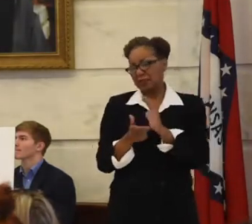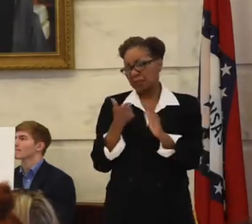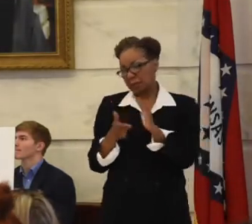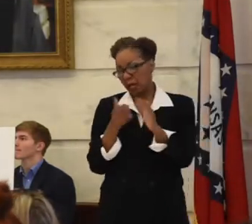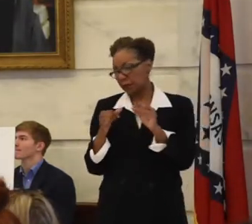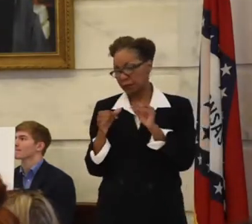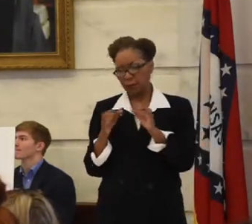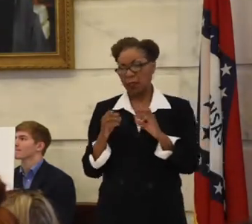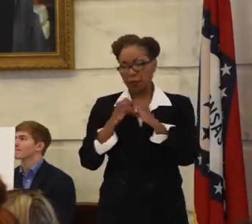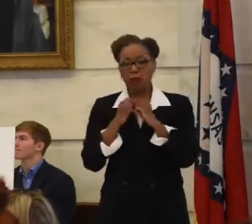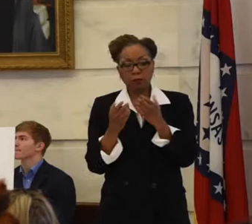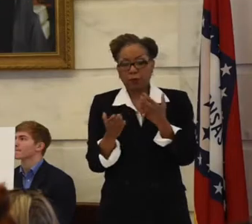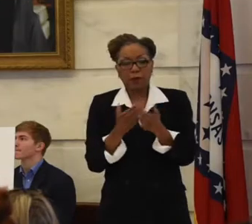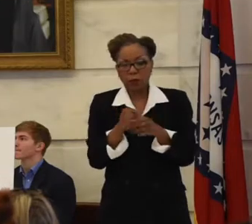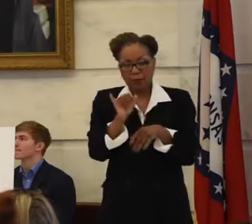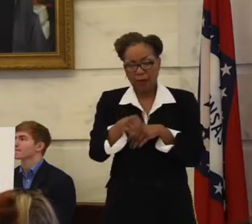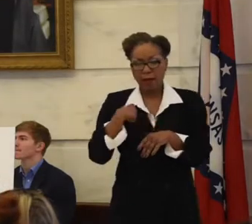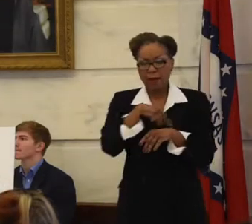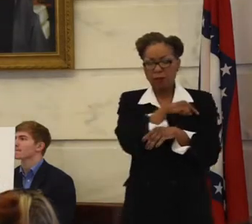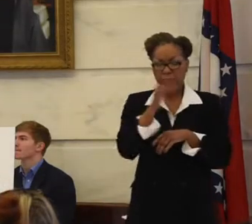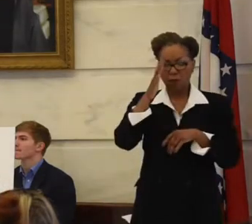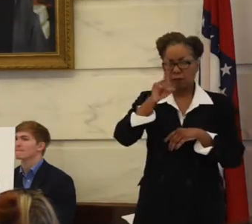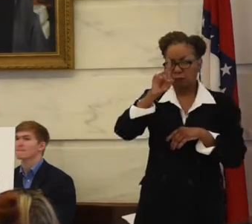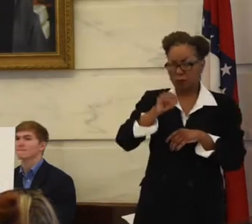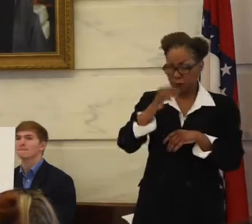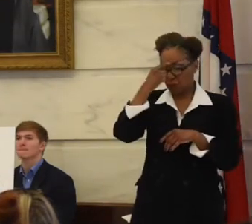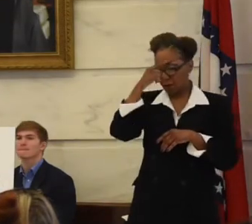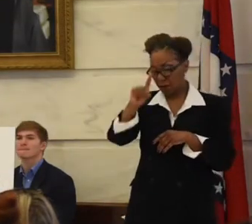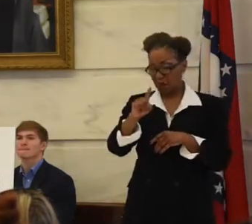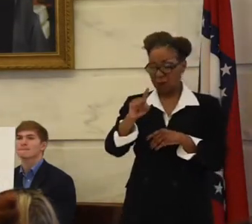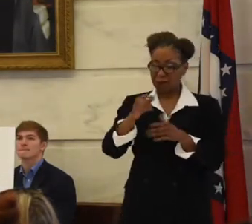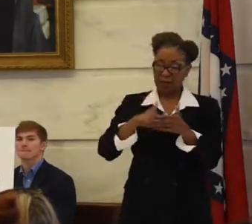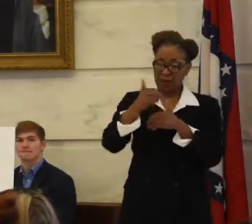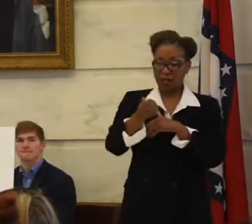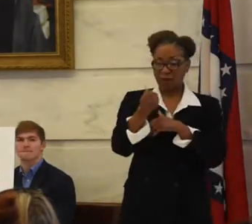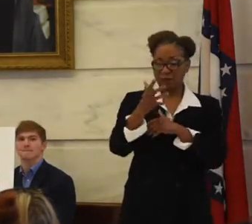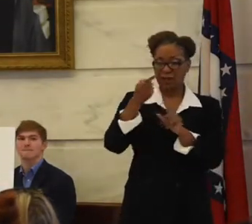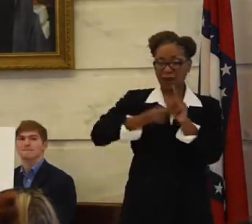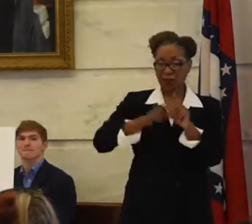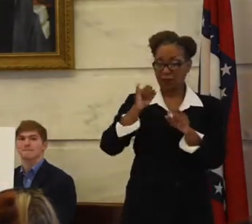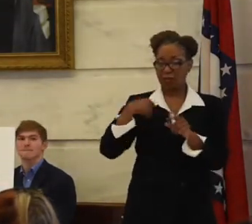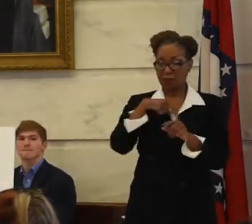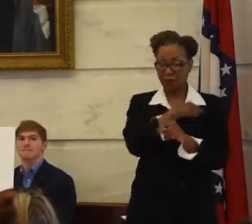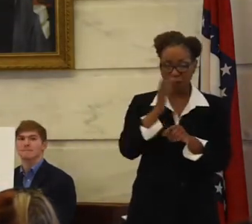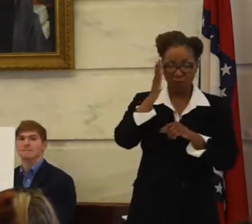over. But that's what we're going to be doing over the next 15 months, if